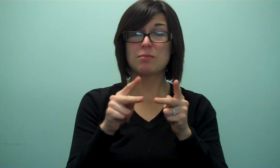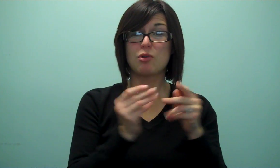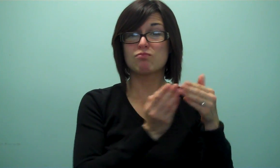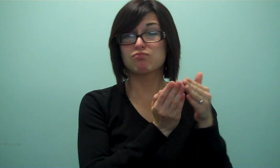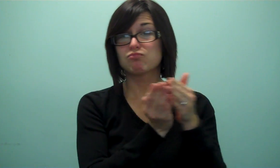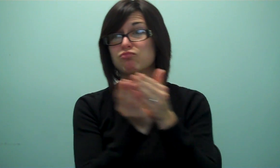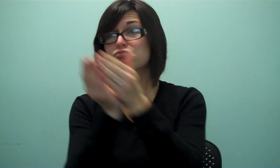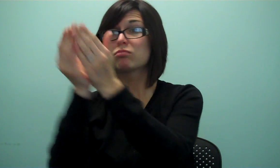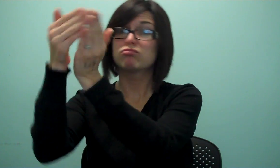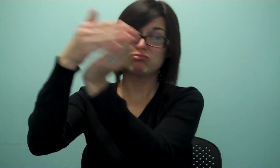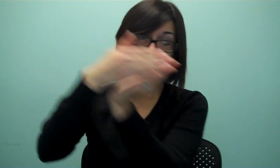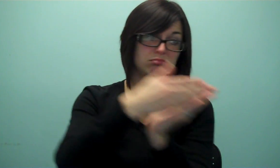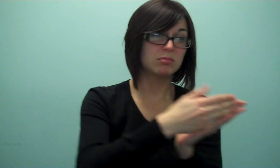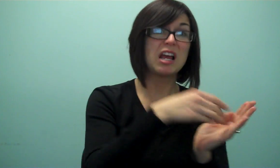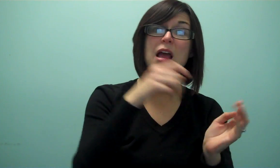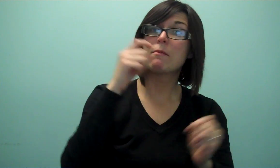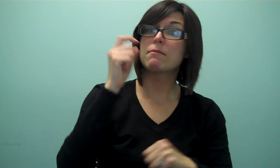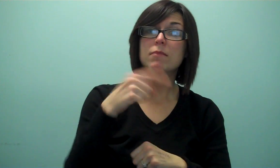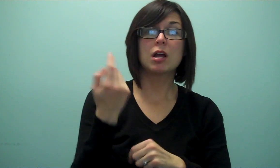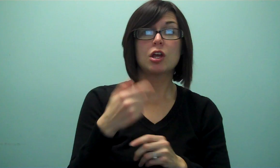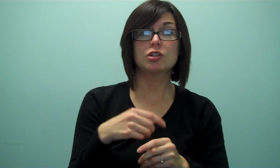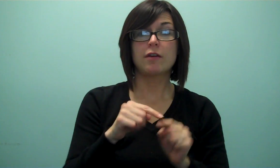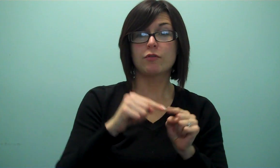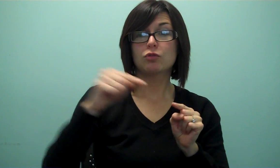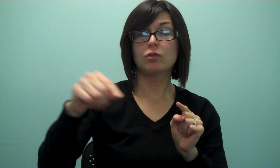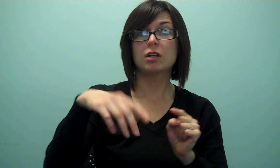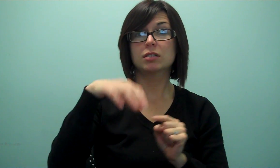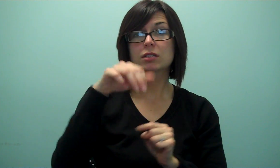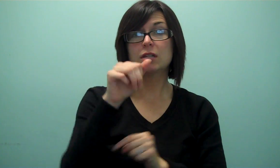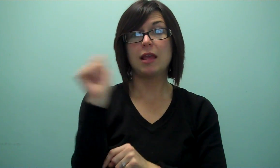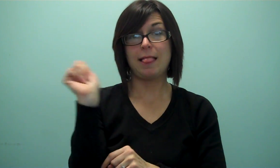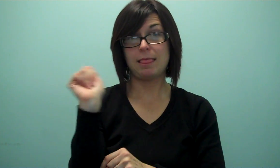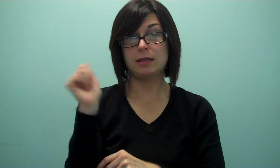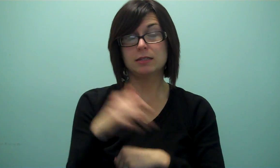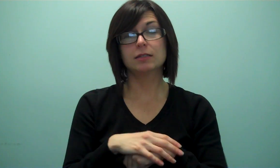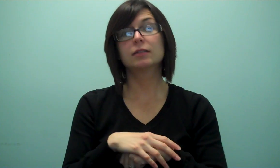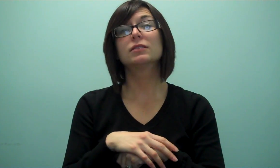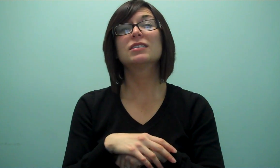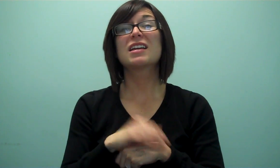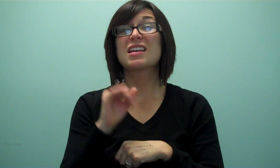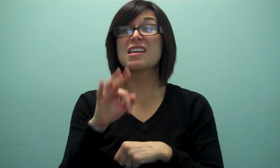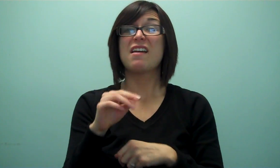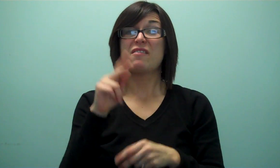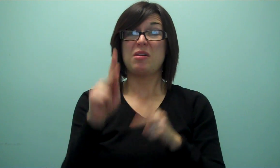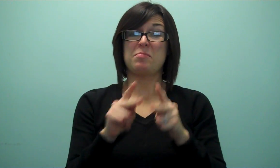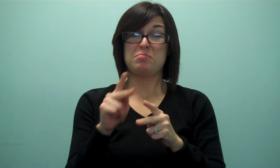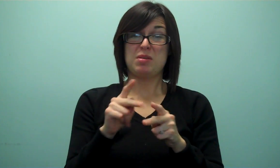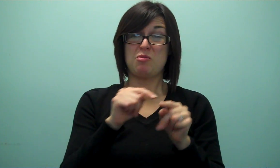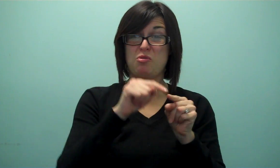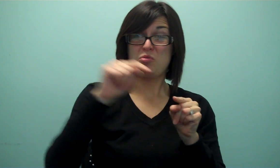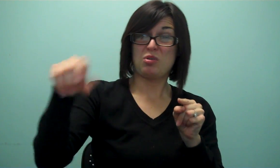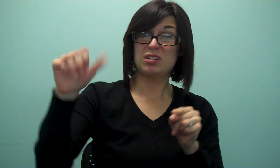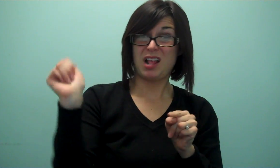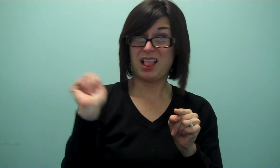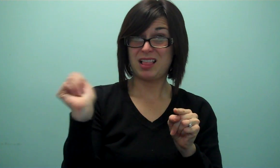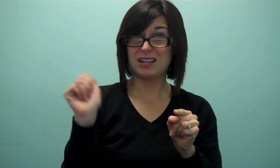Atlantic. Now, if people cross the Atlantic, obviously we need a theory of people crossing the Pacific. This is the Oceania